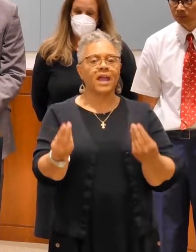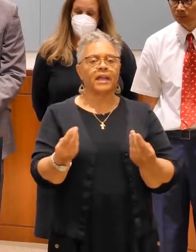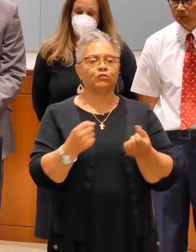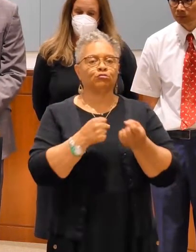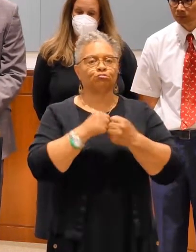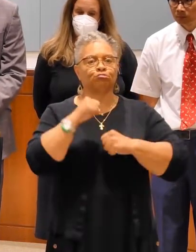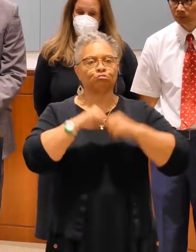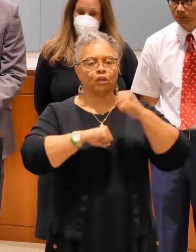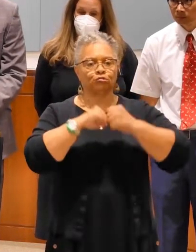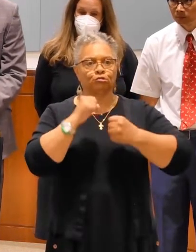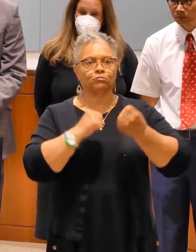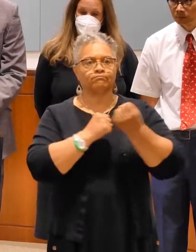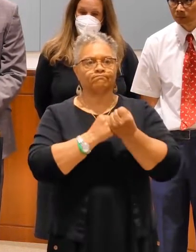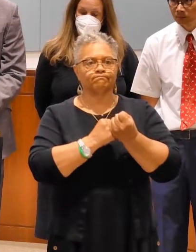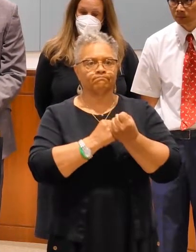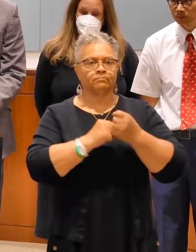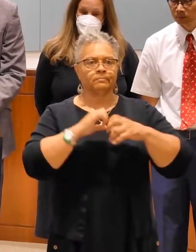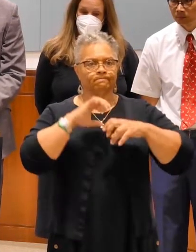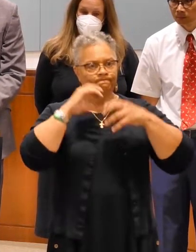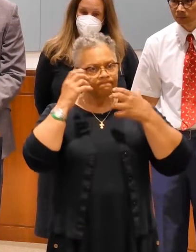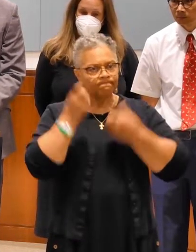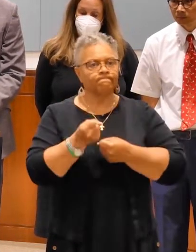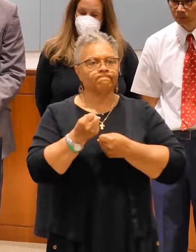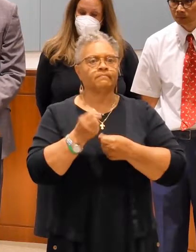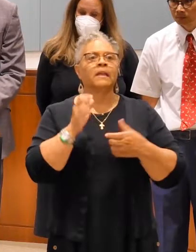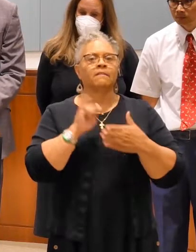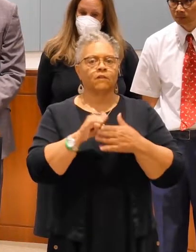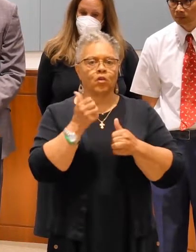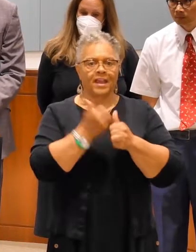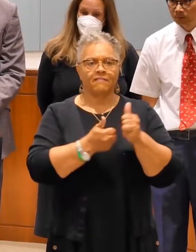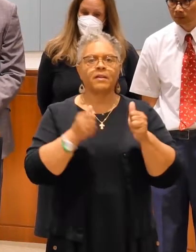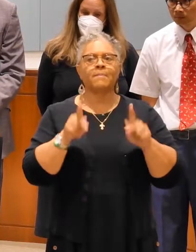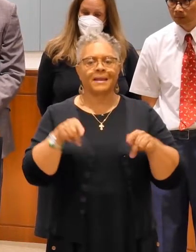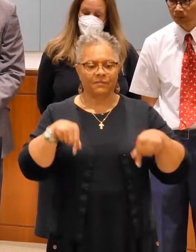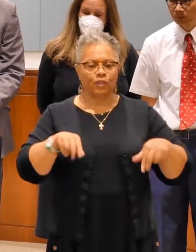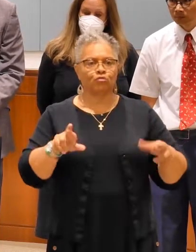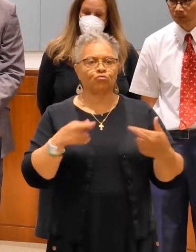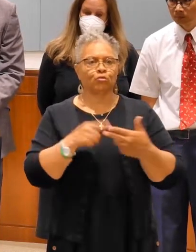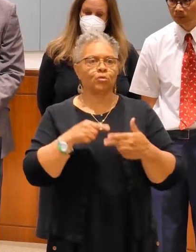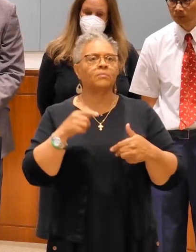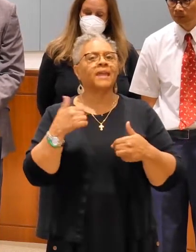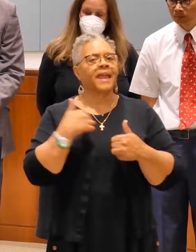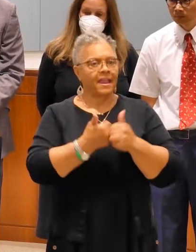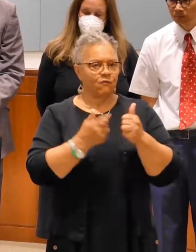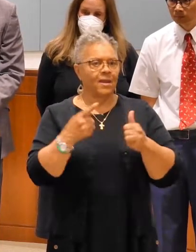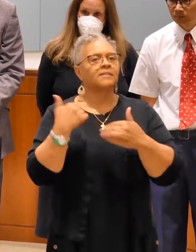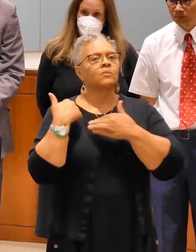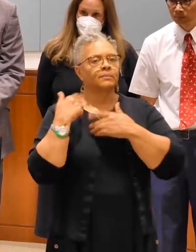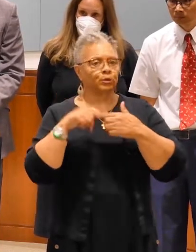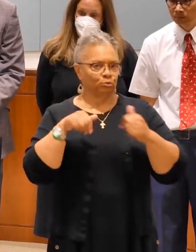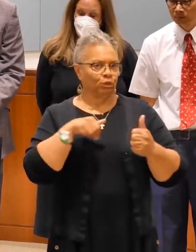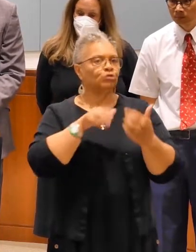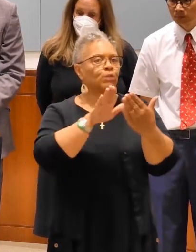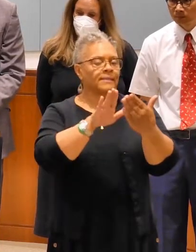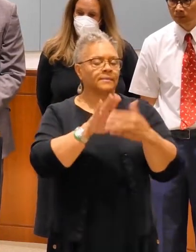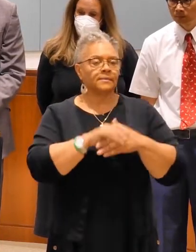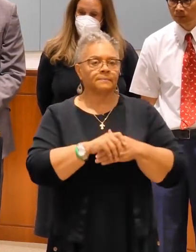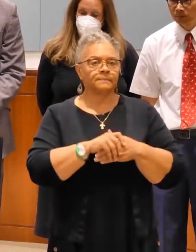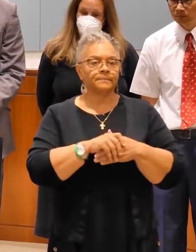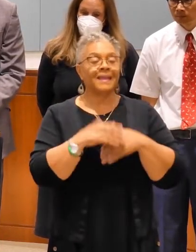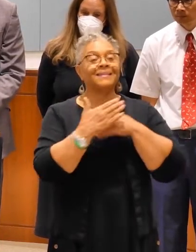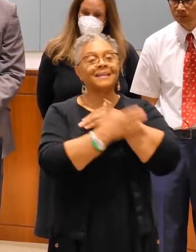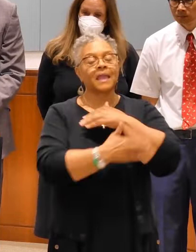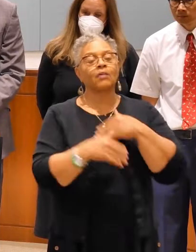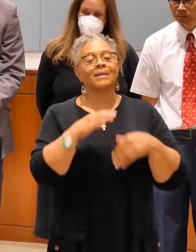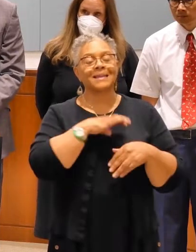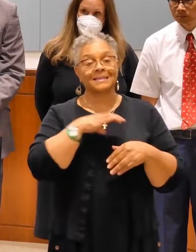integrity for our overall budget that everybody in this room has a responsibility to address. The county executive and the